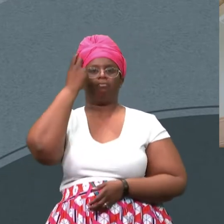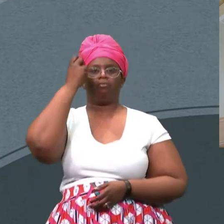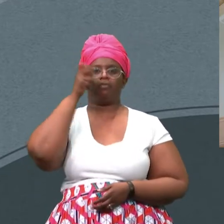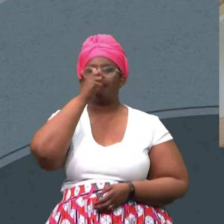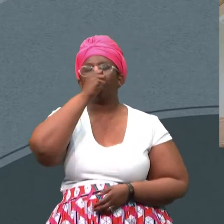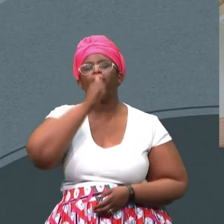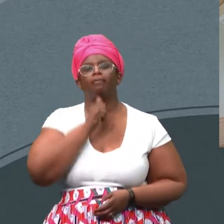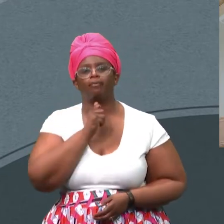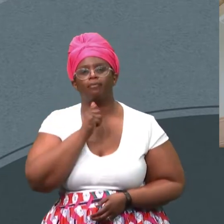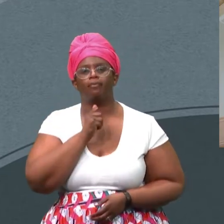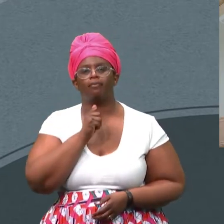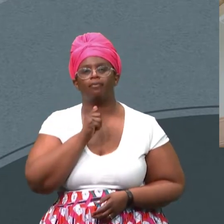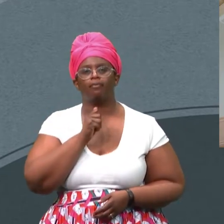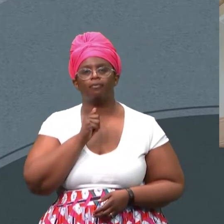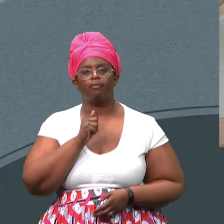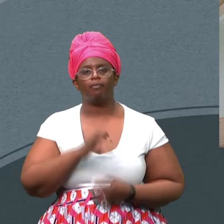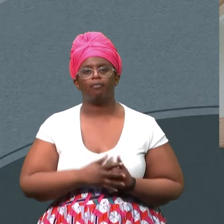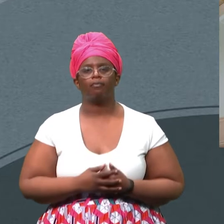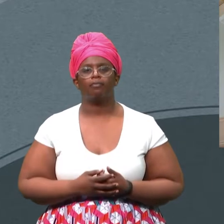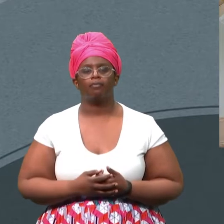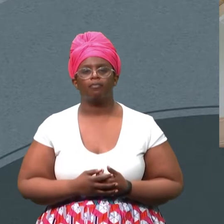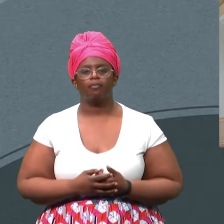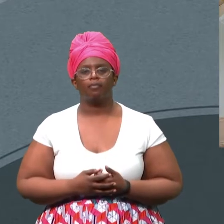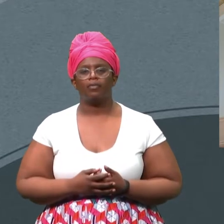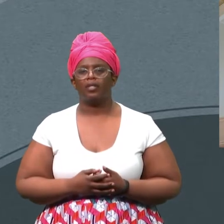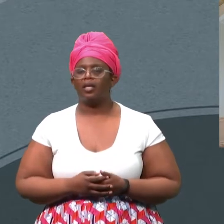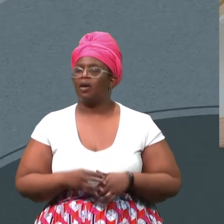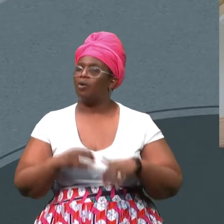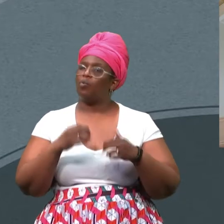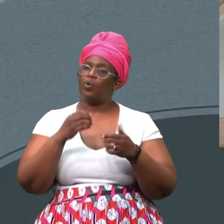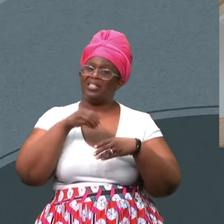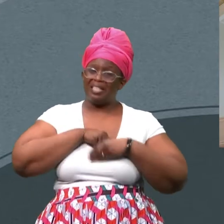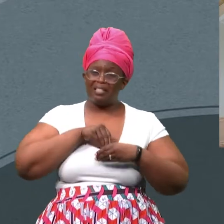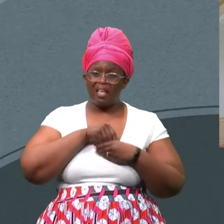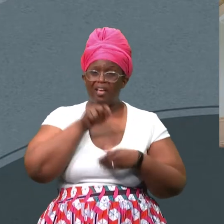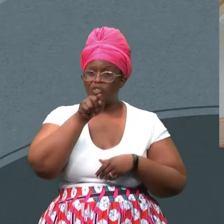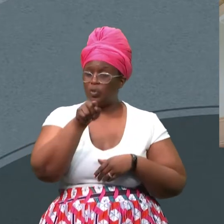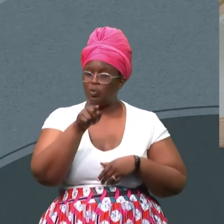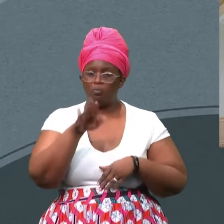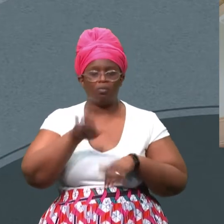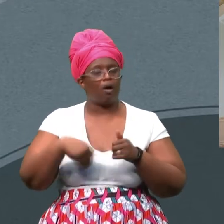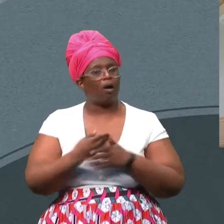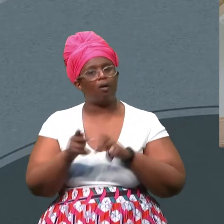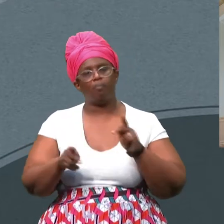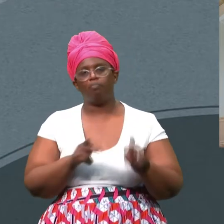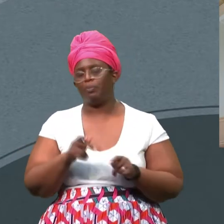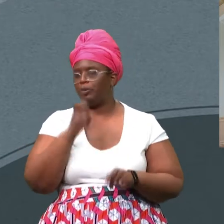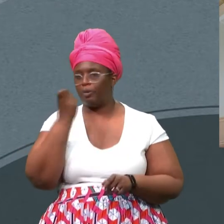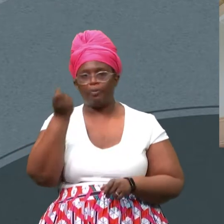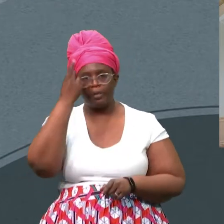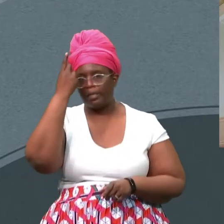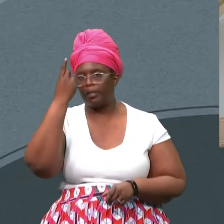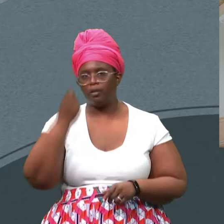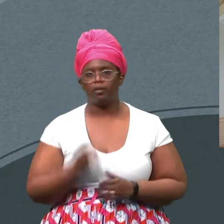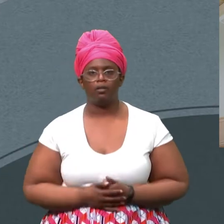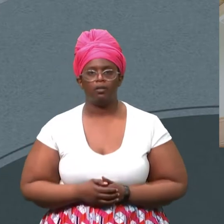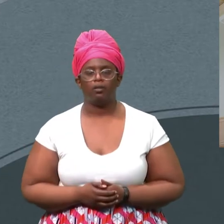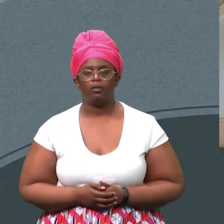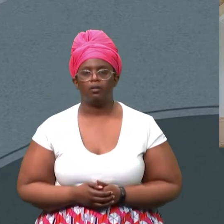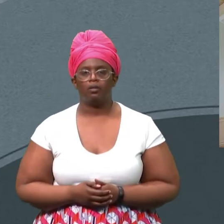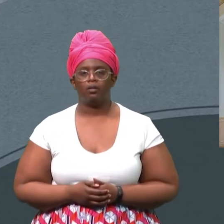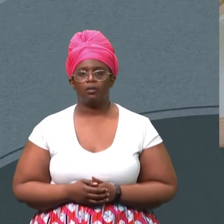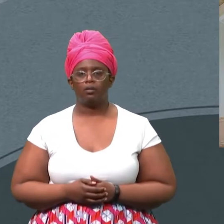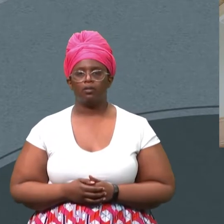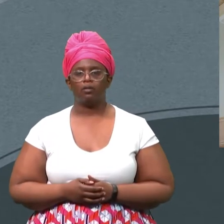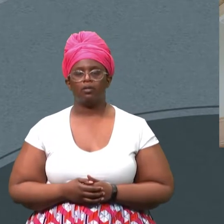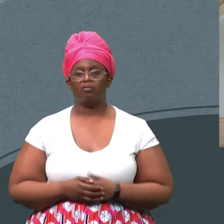not understand what you are carrying. And I'm here to speak over someone's life because we are celebrating this